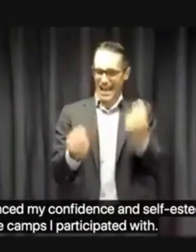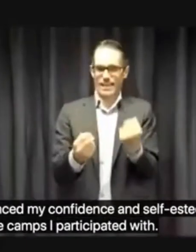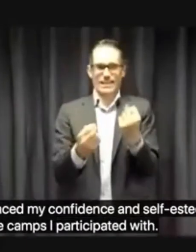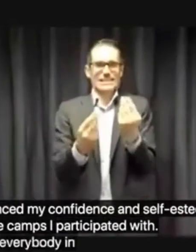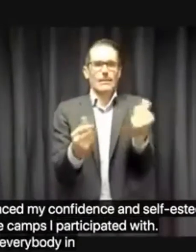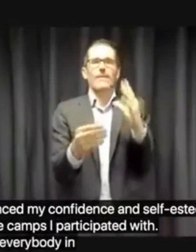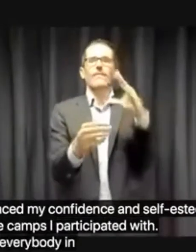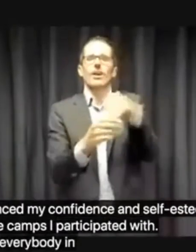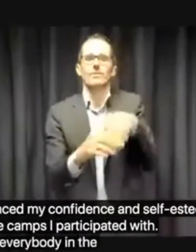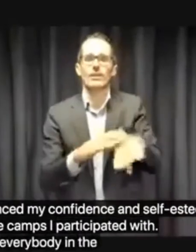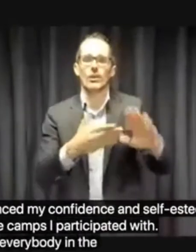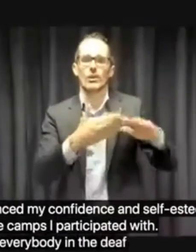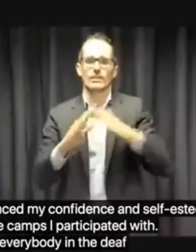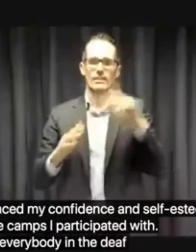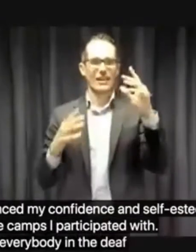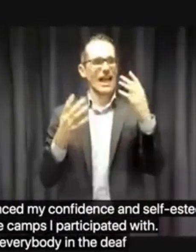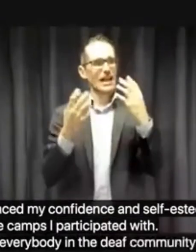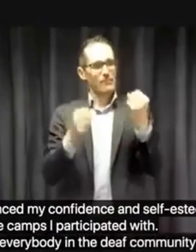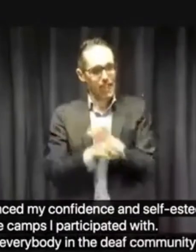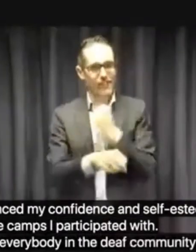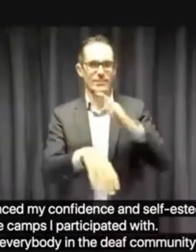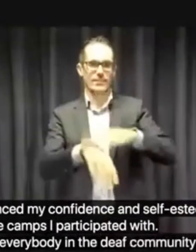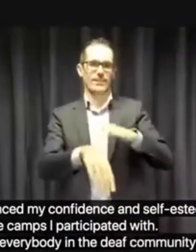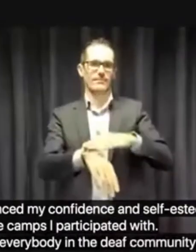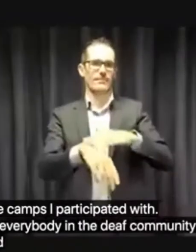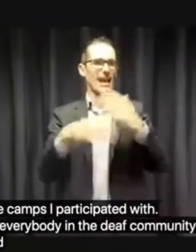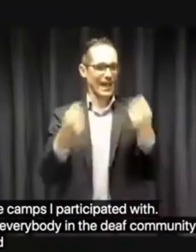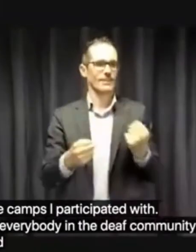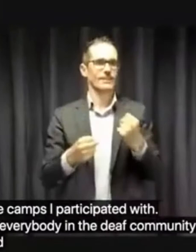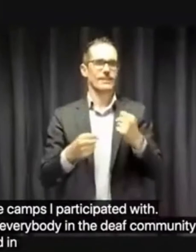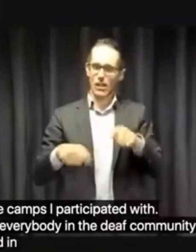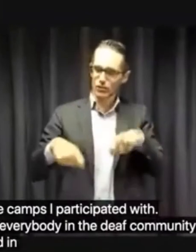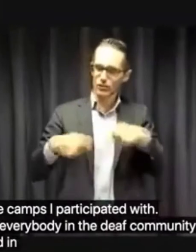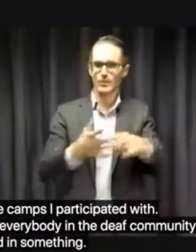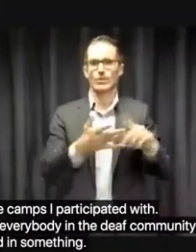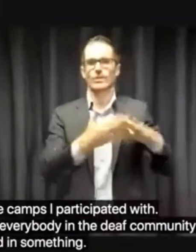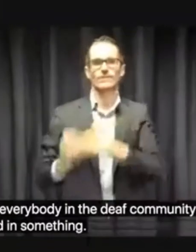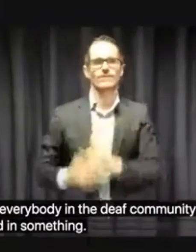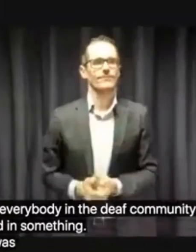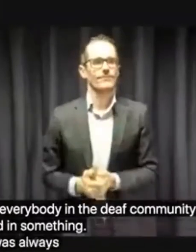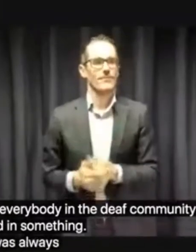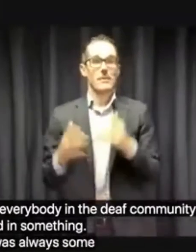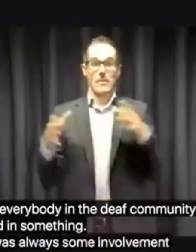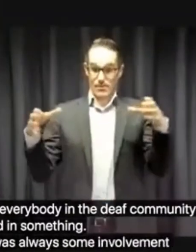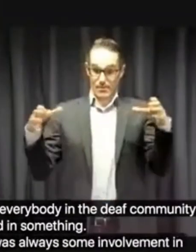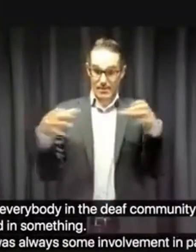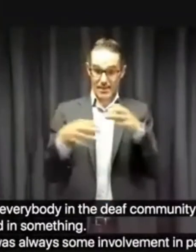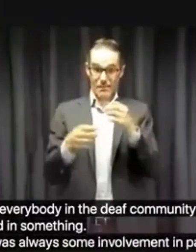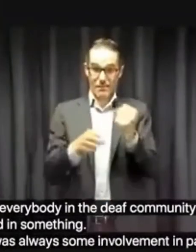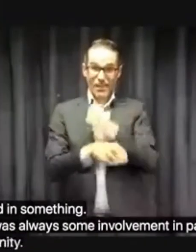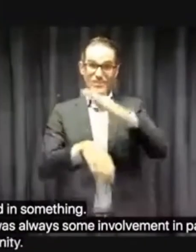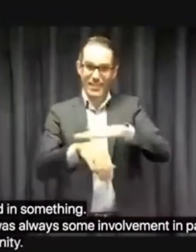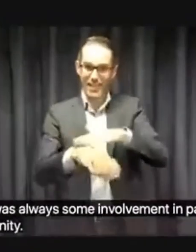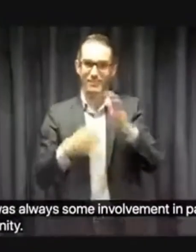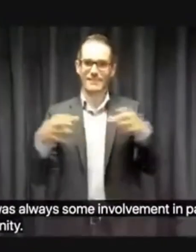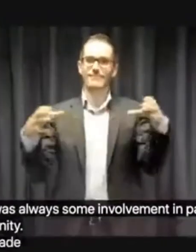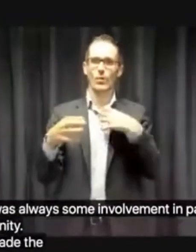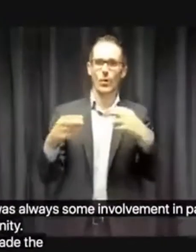of VCOL, there was always some involvement. Part of the community. They made the time and they contributed to the community.